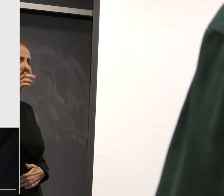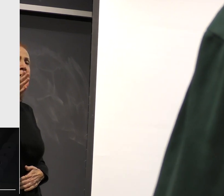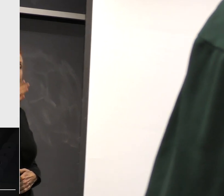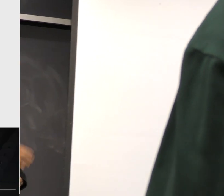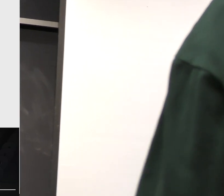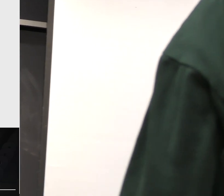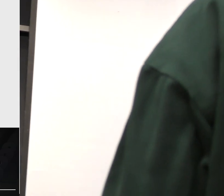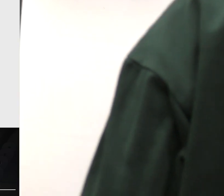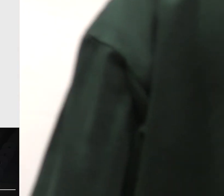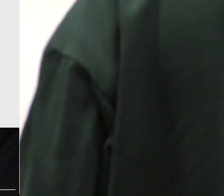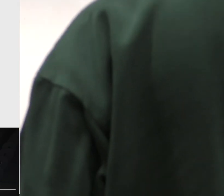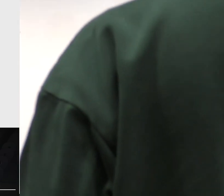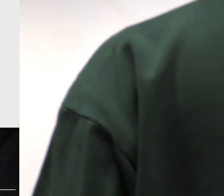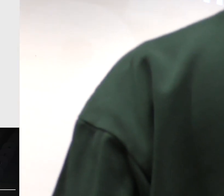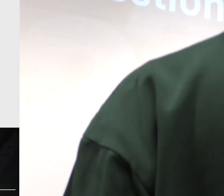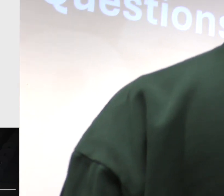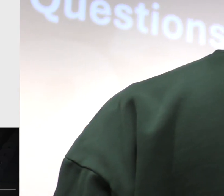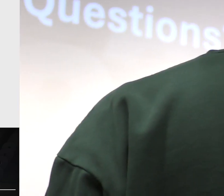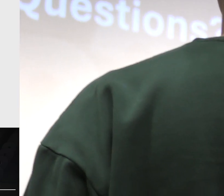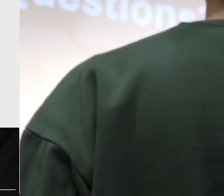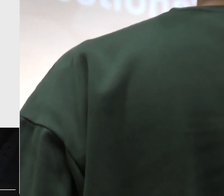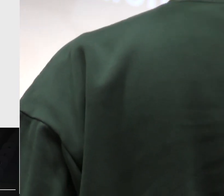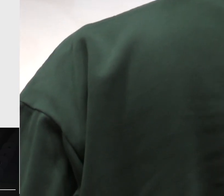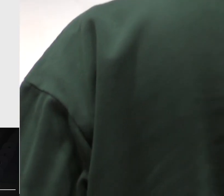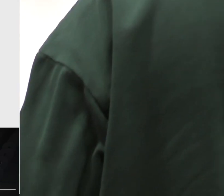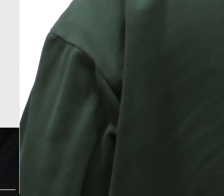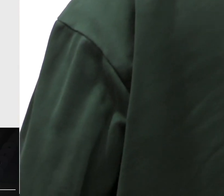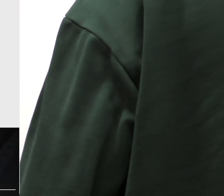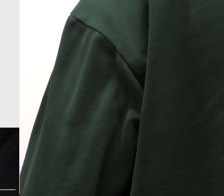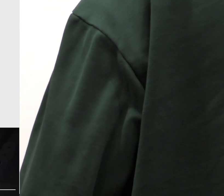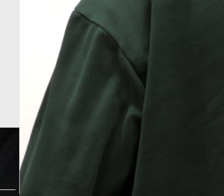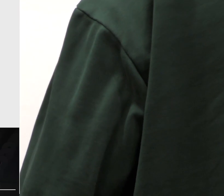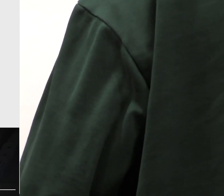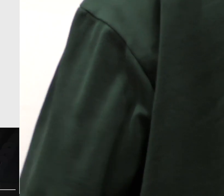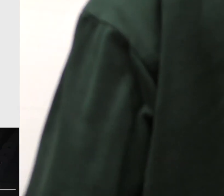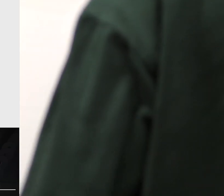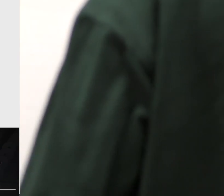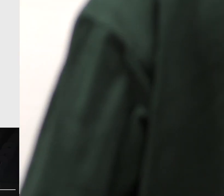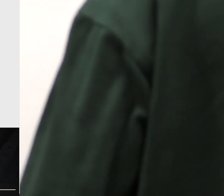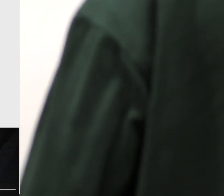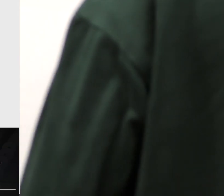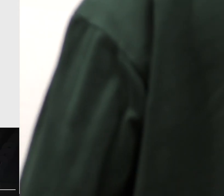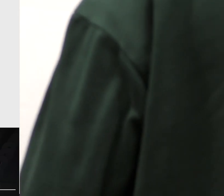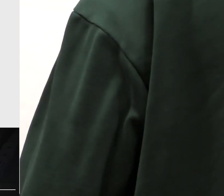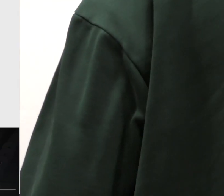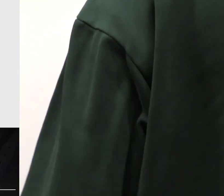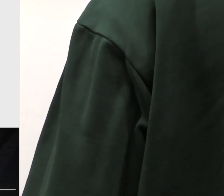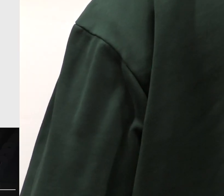artistic signing, and specifically that you were doing work with Shakespearean translations in ASL, And I was just wondering if there were any specific challenges